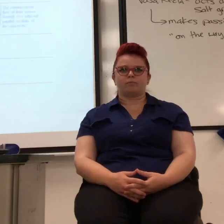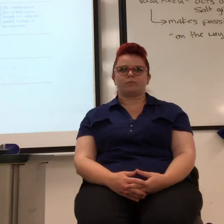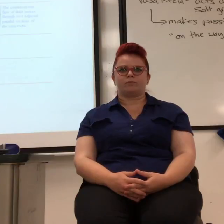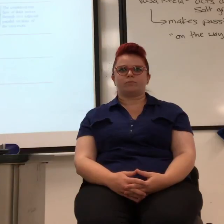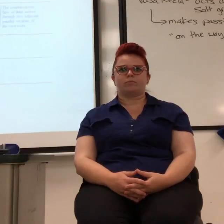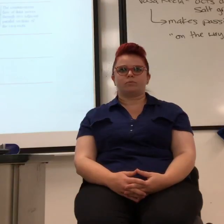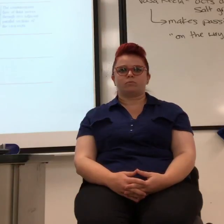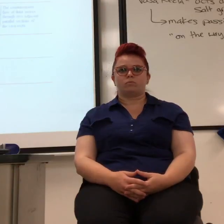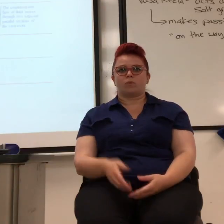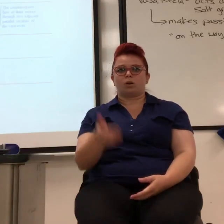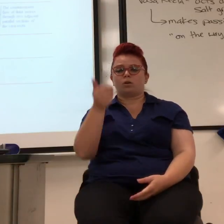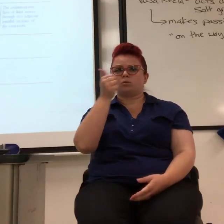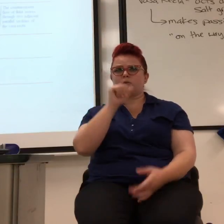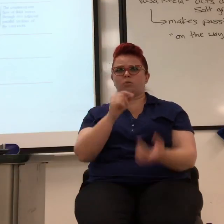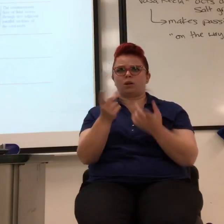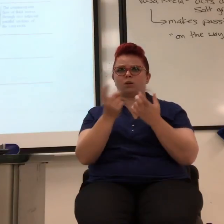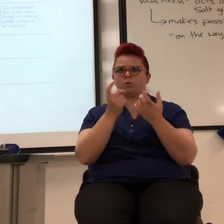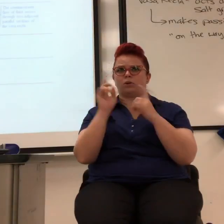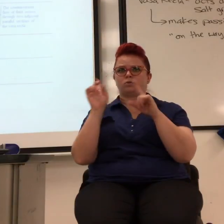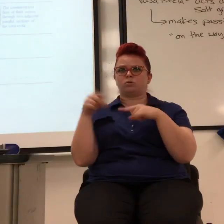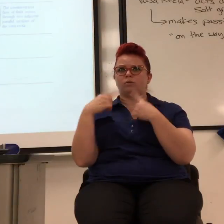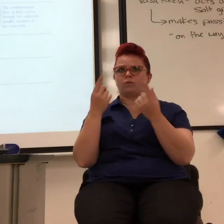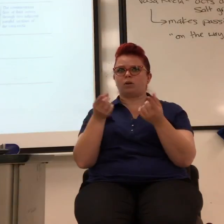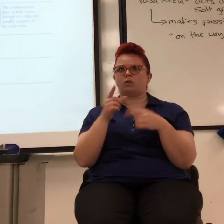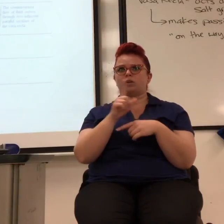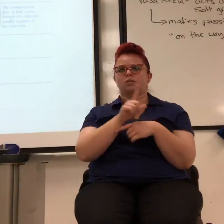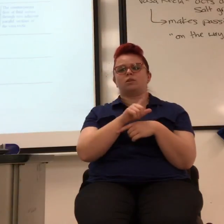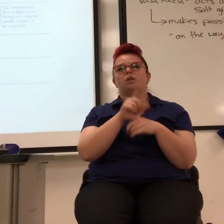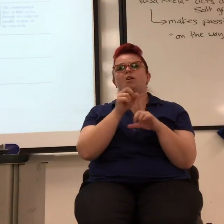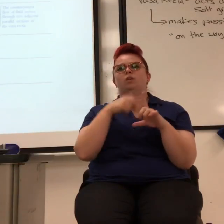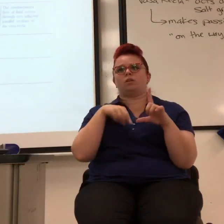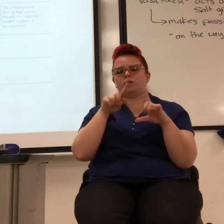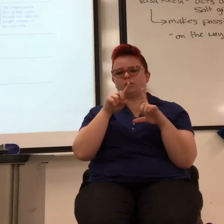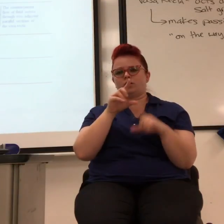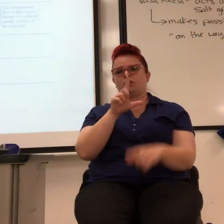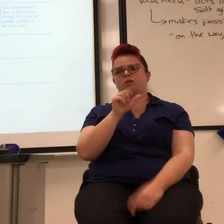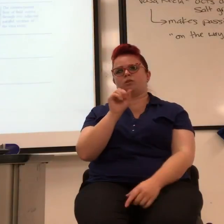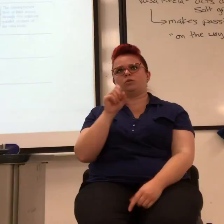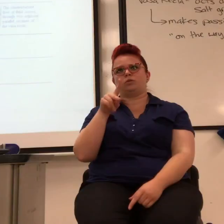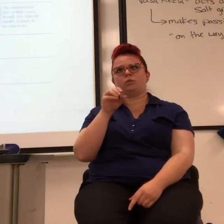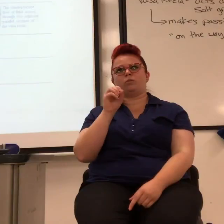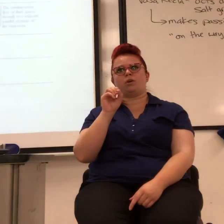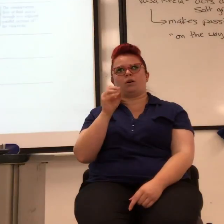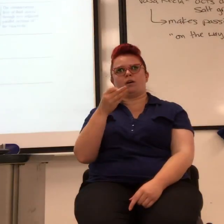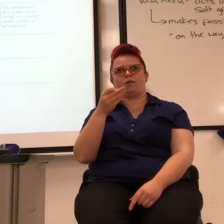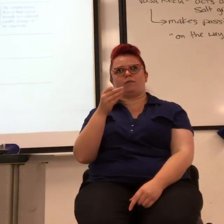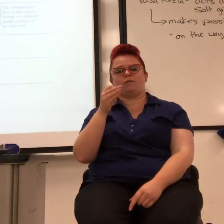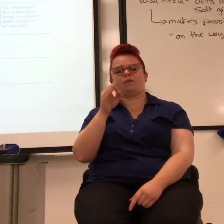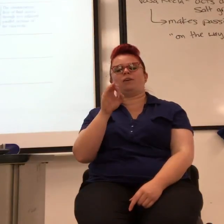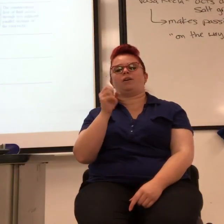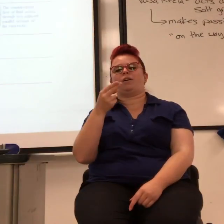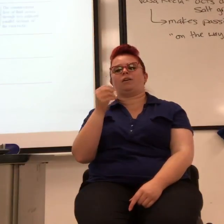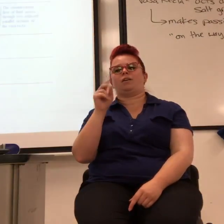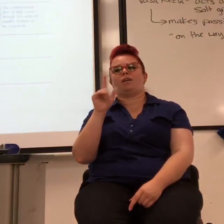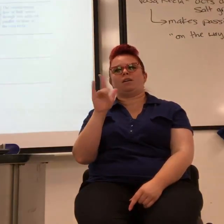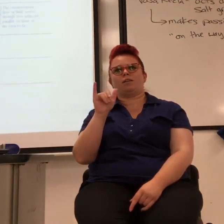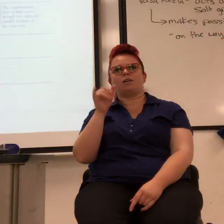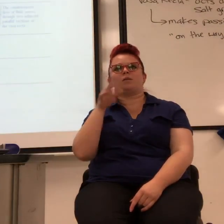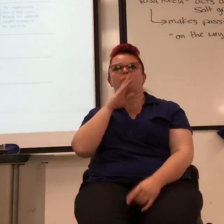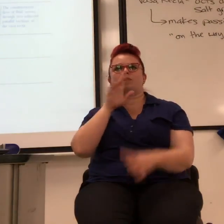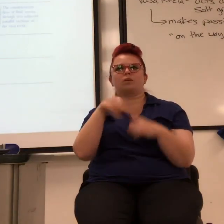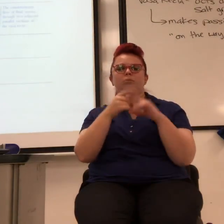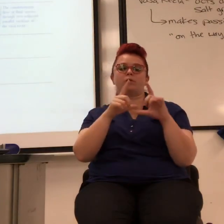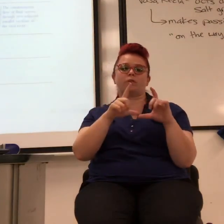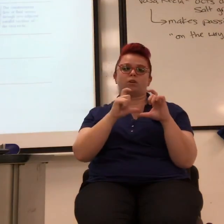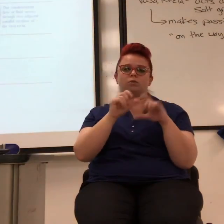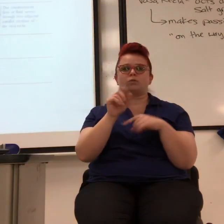All right, so any questions on that? Whether that's lubothenling, we've talked about how it concentrates urine, multiplies, exchanges. That's a good